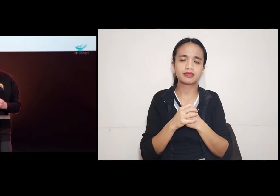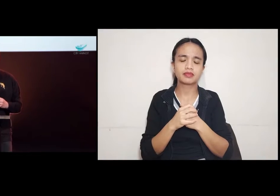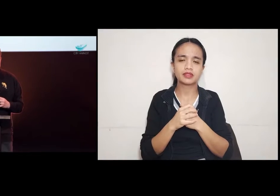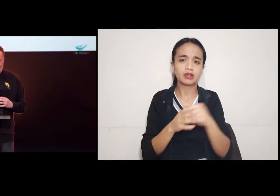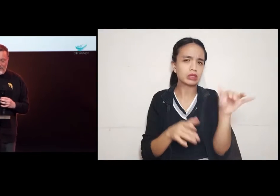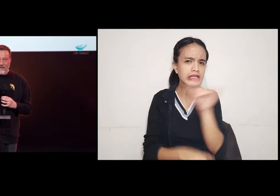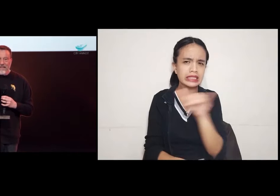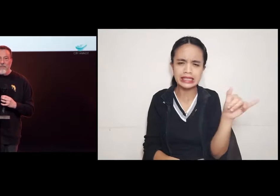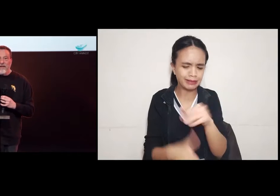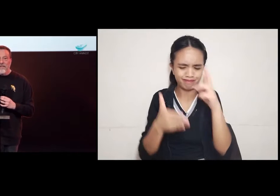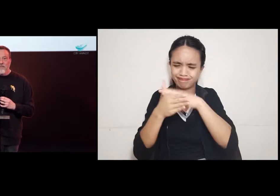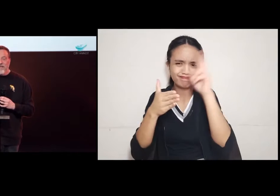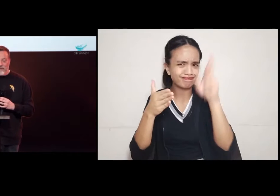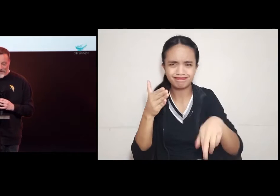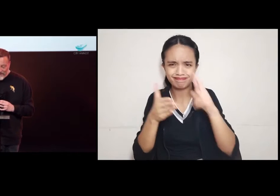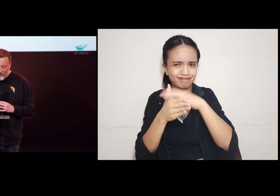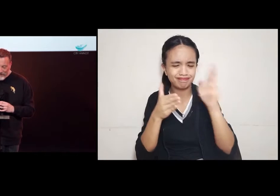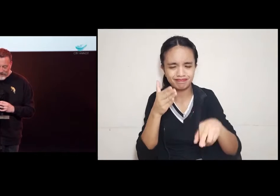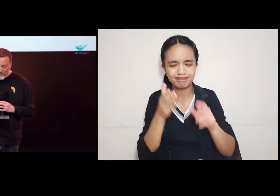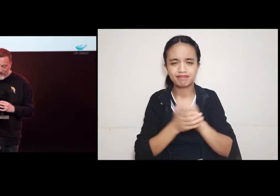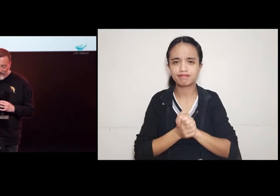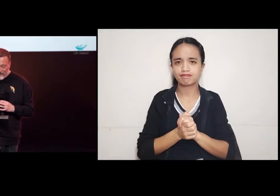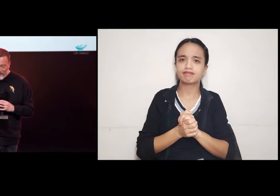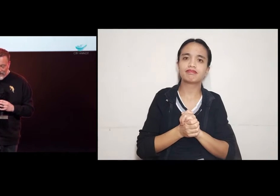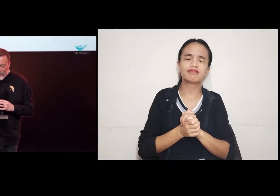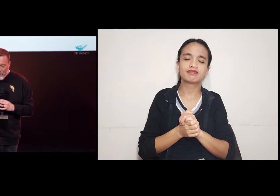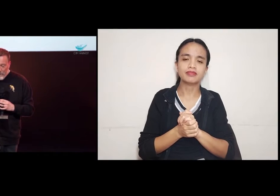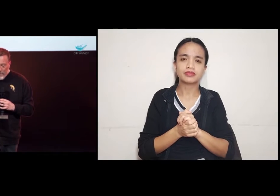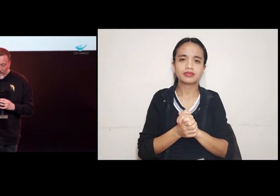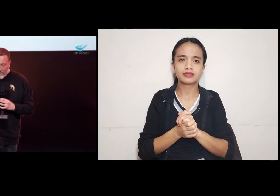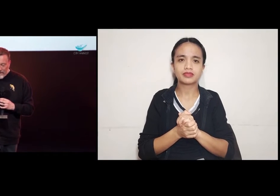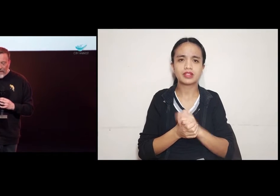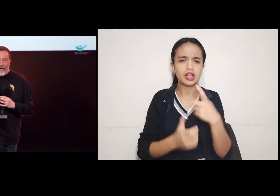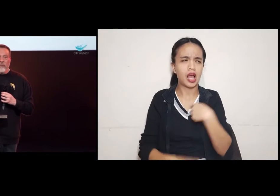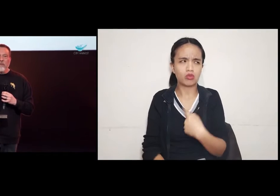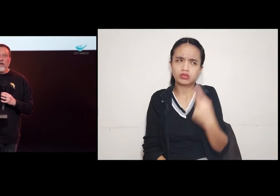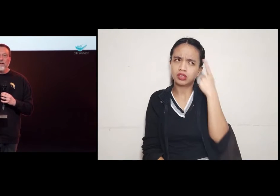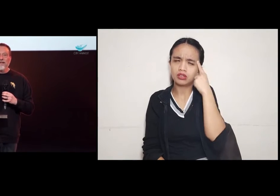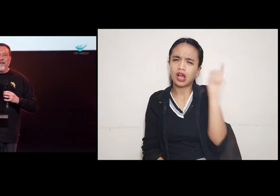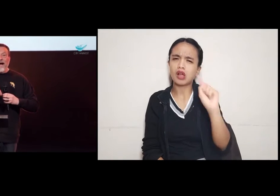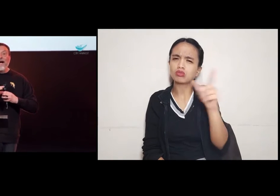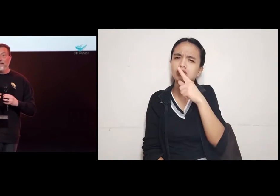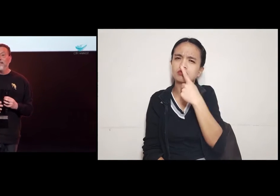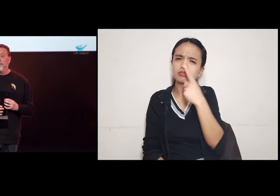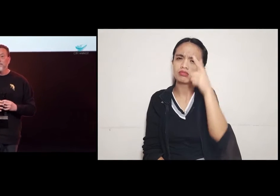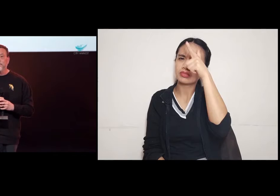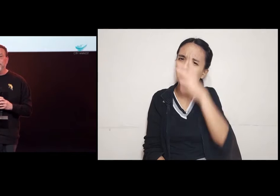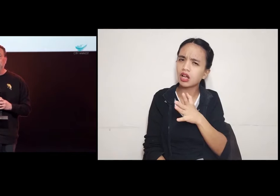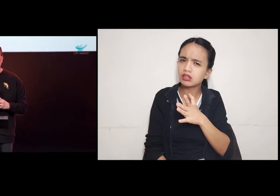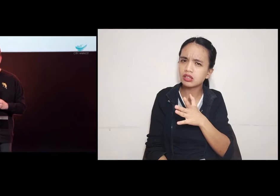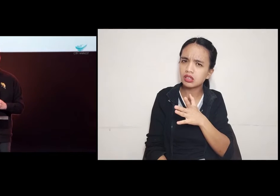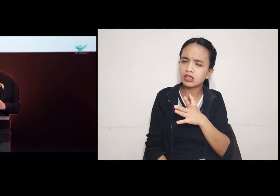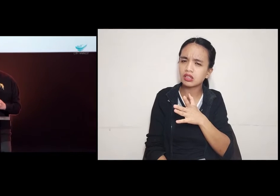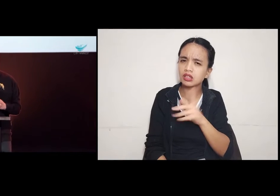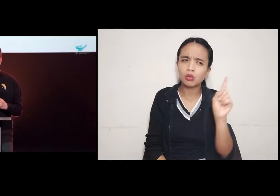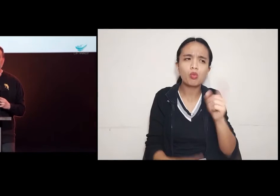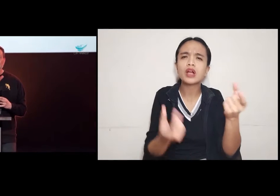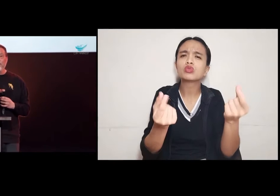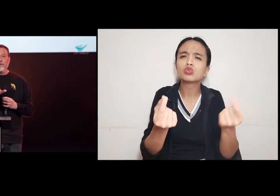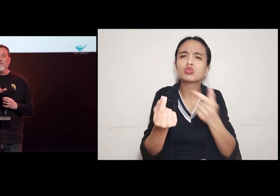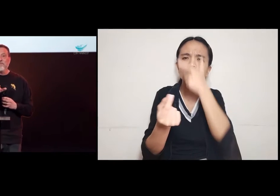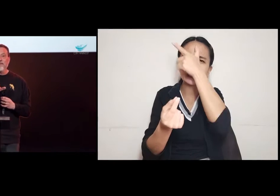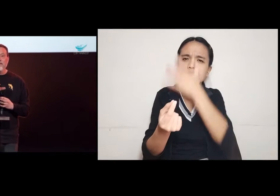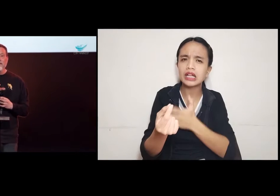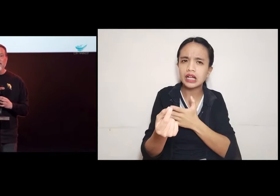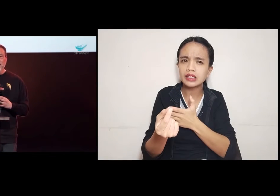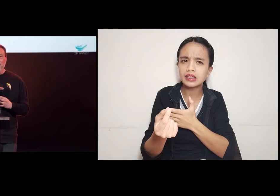Otherwise, it's the same outcome as everything else. I wonder what God would have to